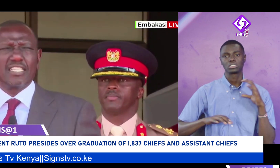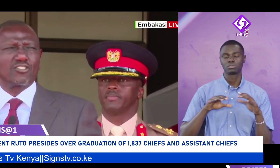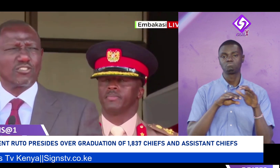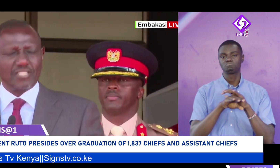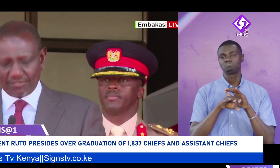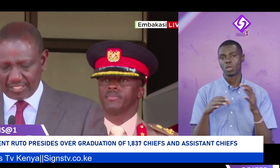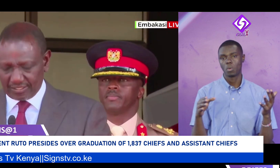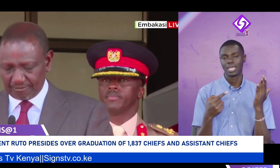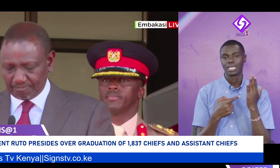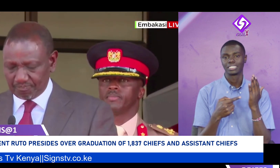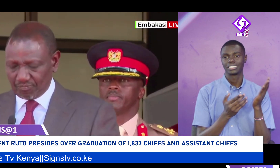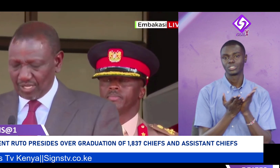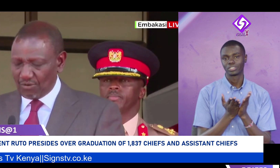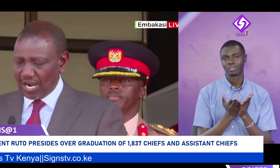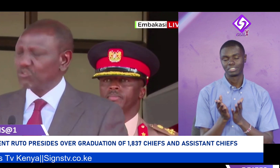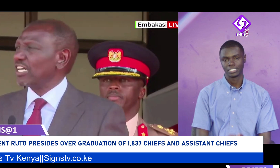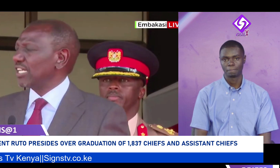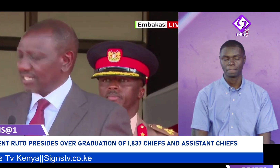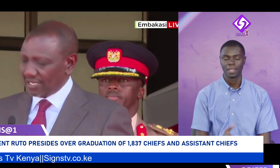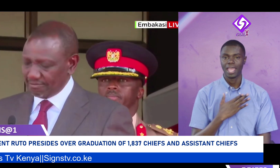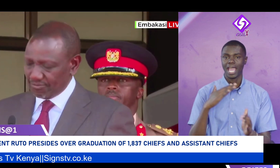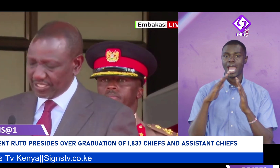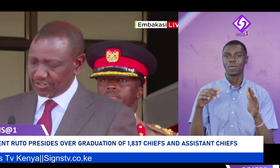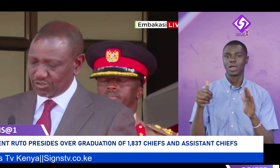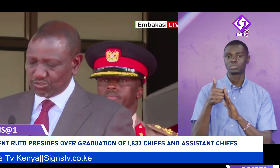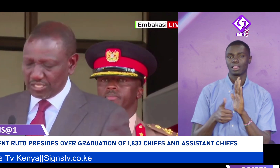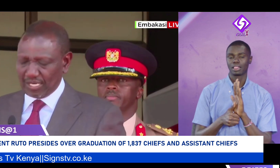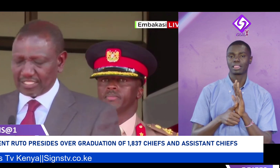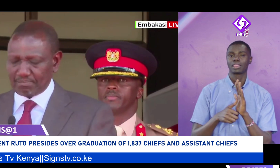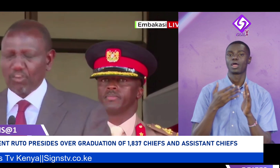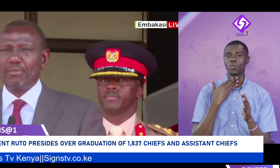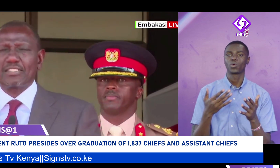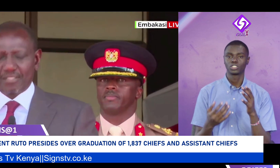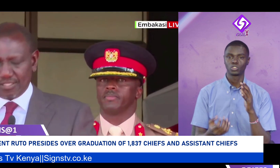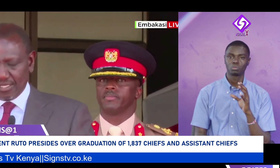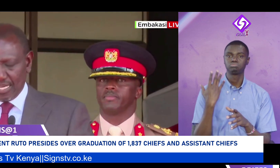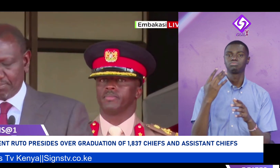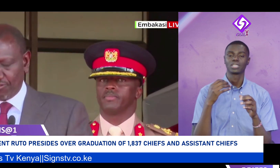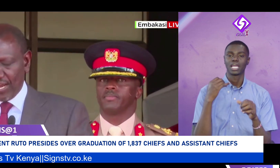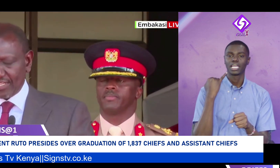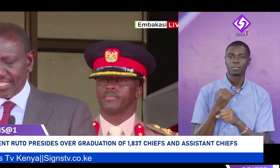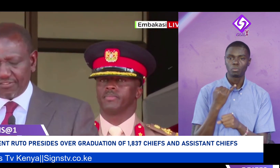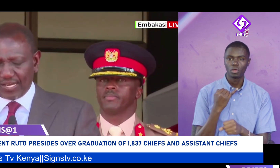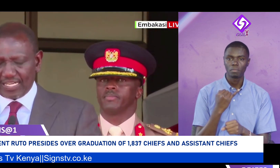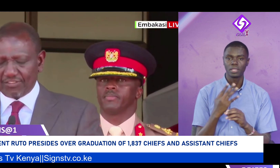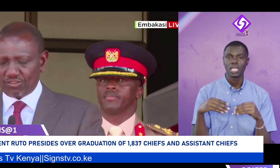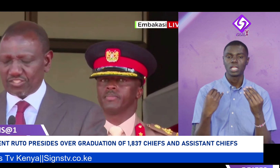digital services. Our housing agenda seeks to stimulate employment and provide dignified living